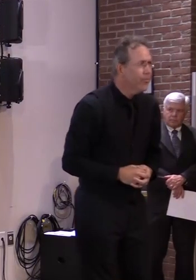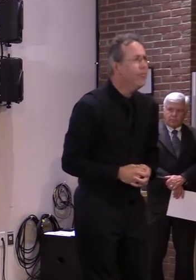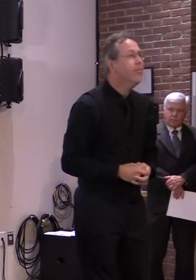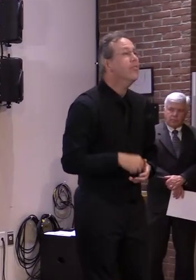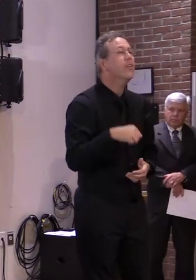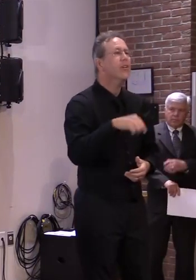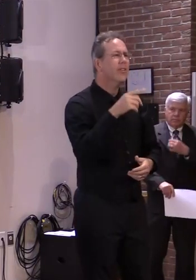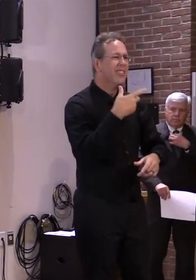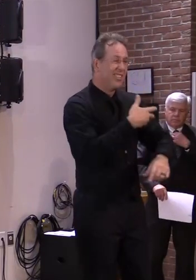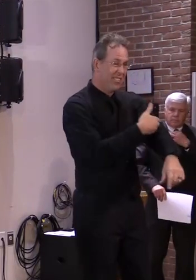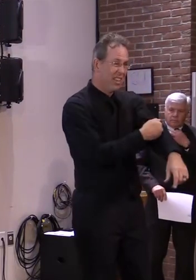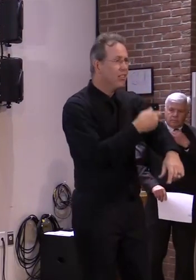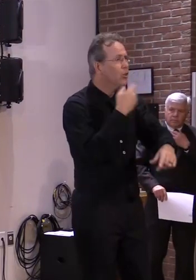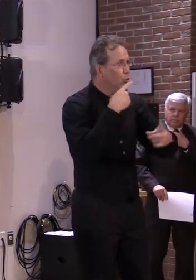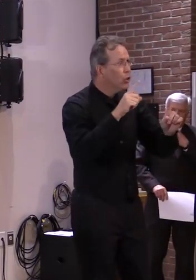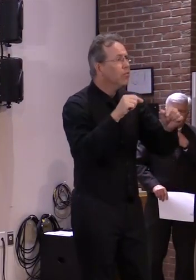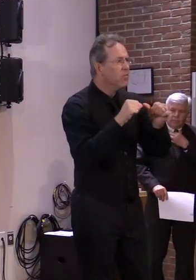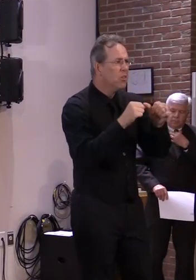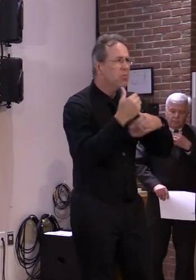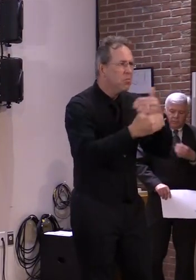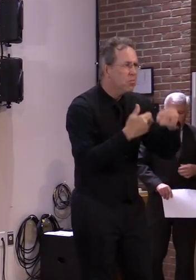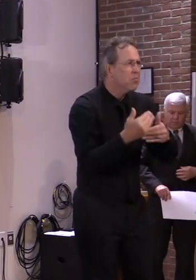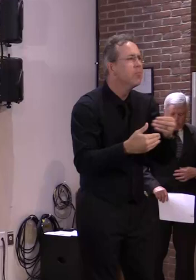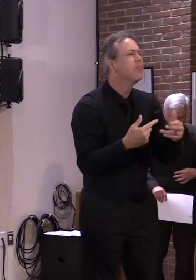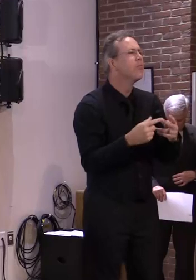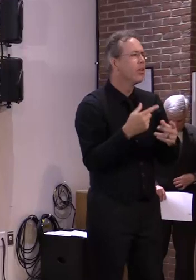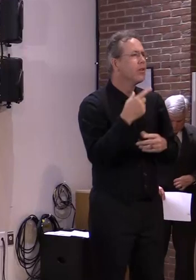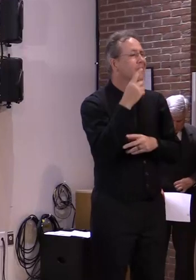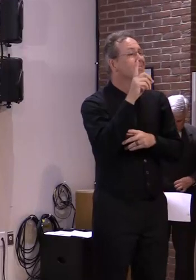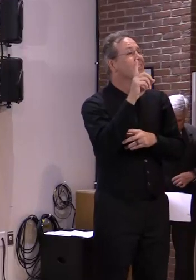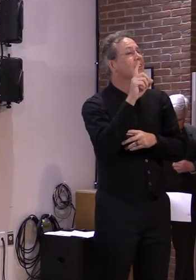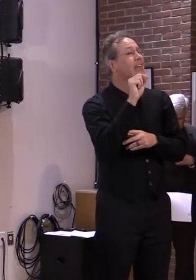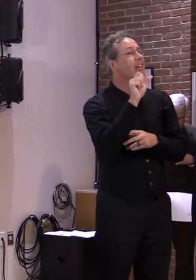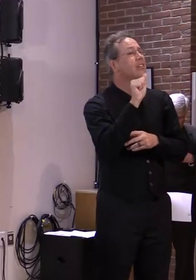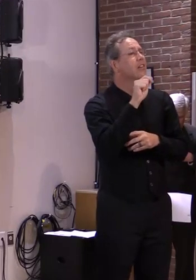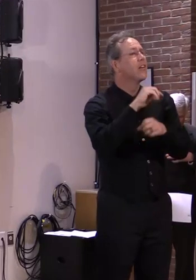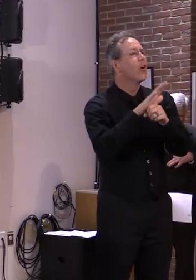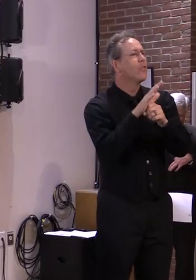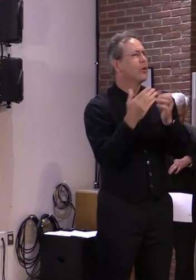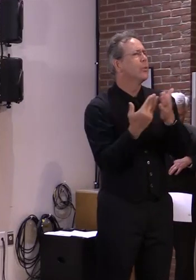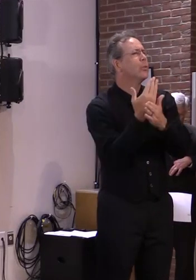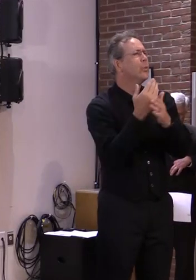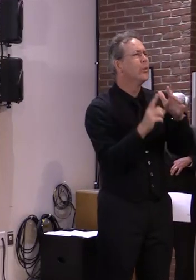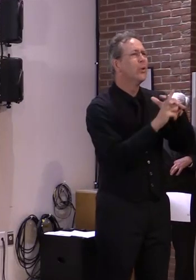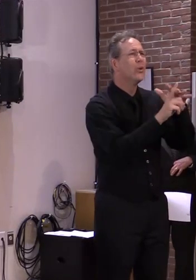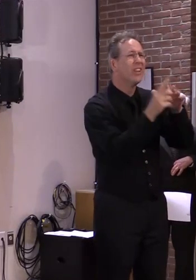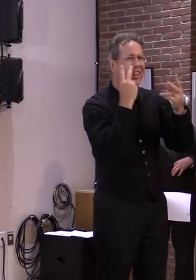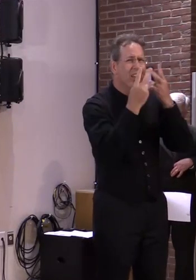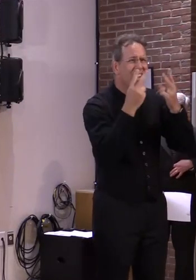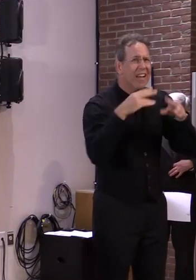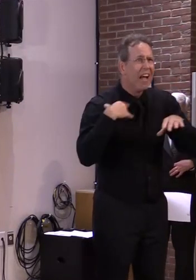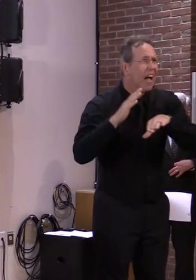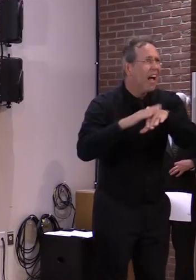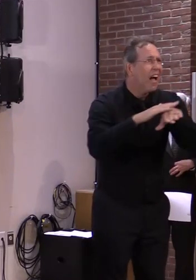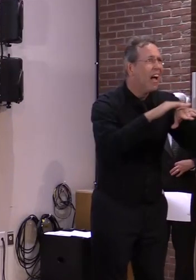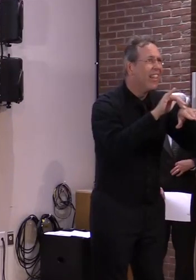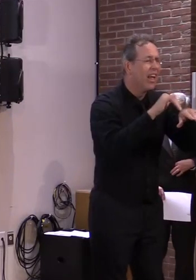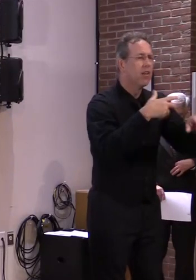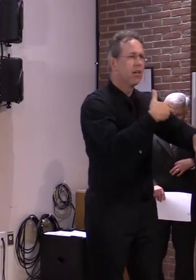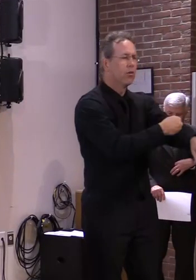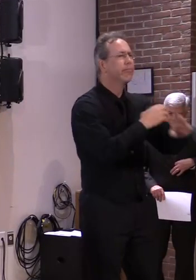about in the news recently. I just want to once again remind Vermonters, if you're fully